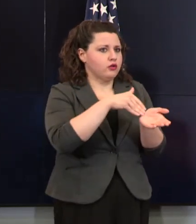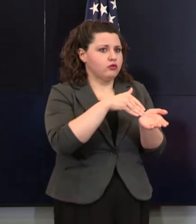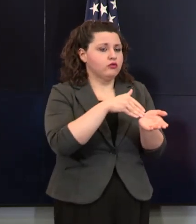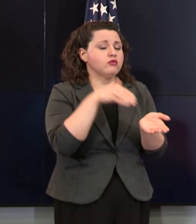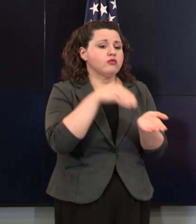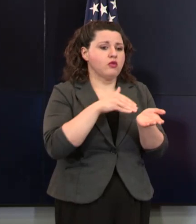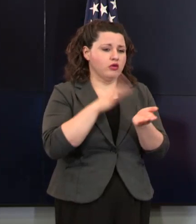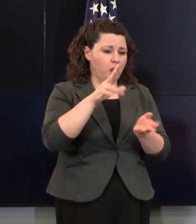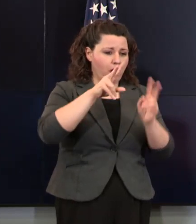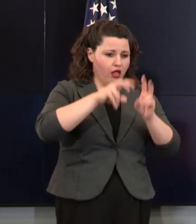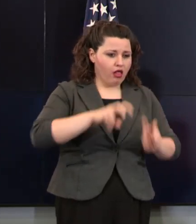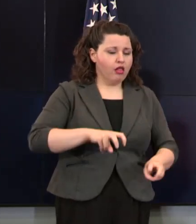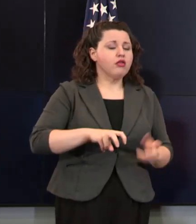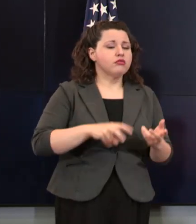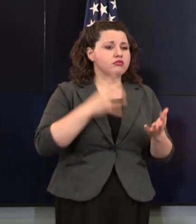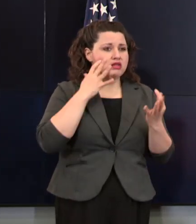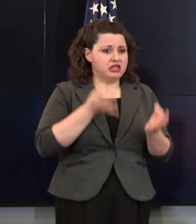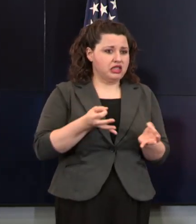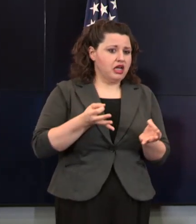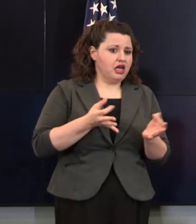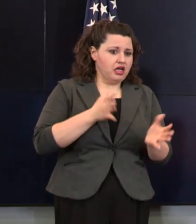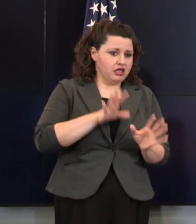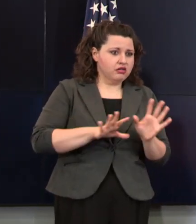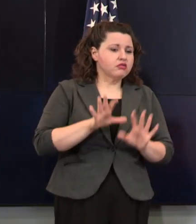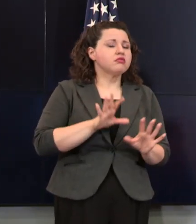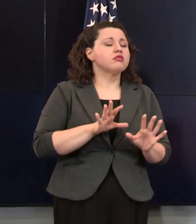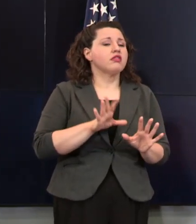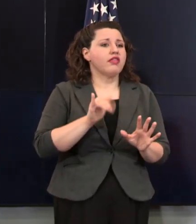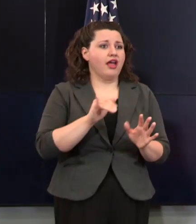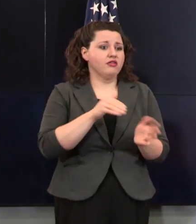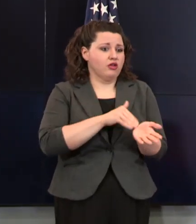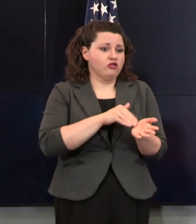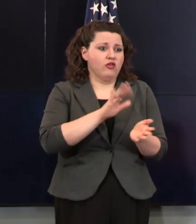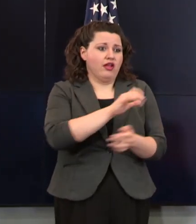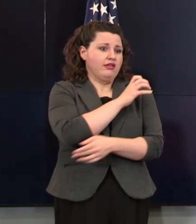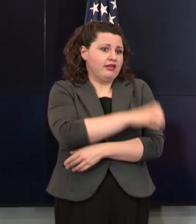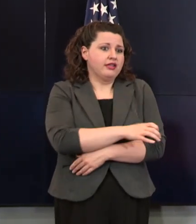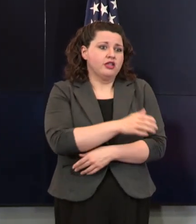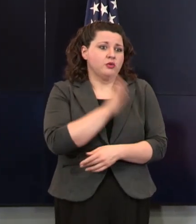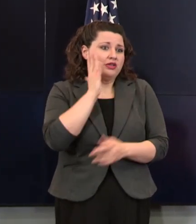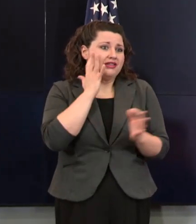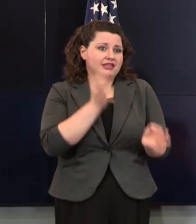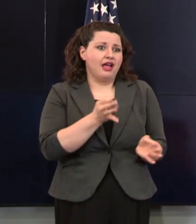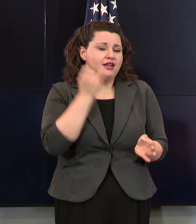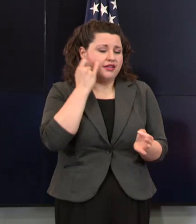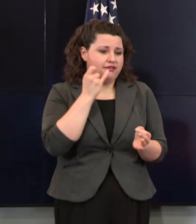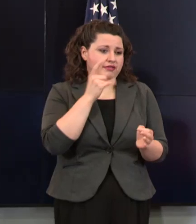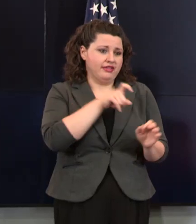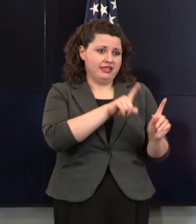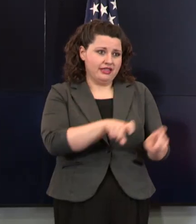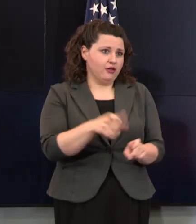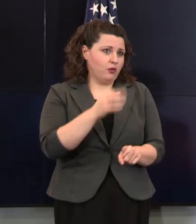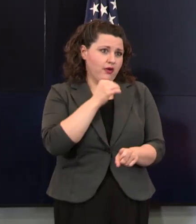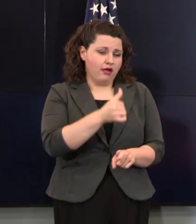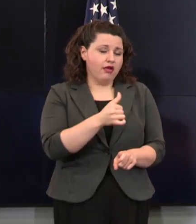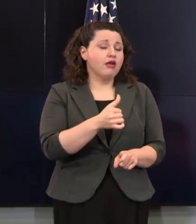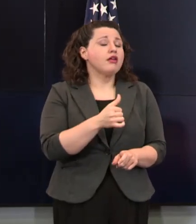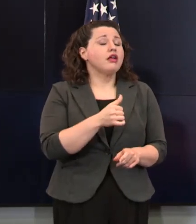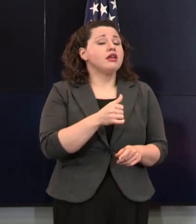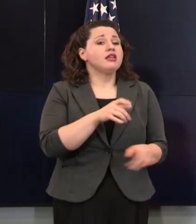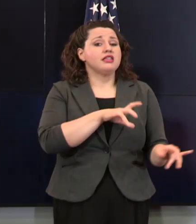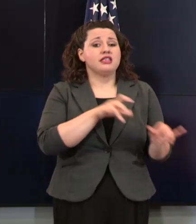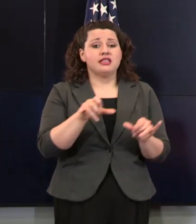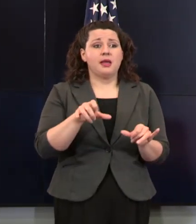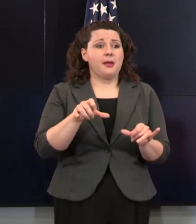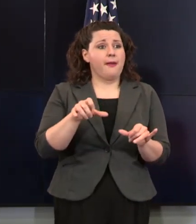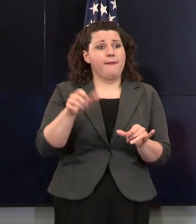an assessment and make the determination, the physician, the clinic, whether you should be tested or not. But like any other